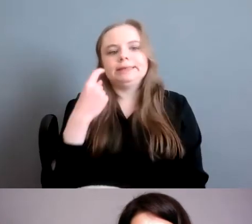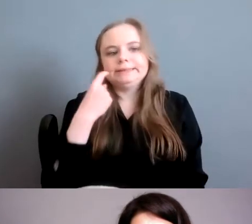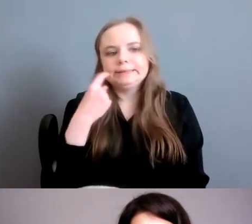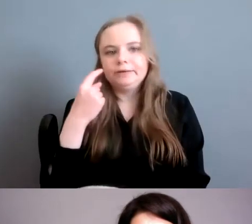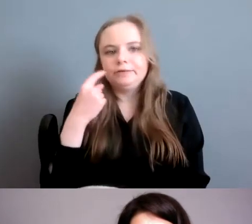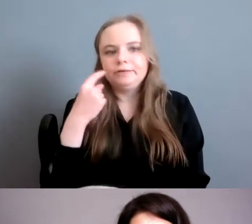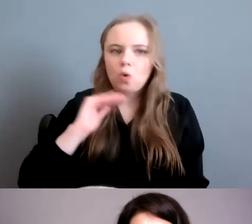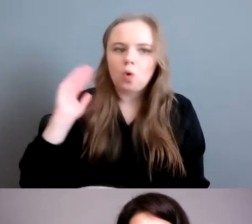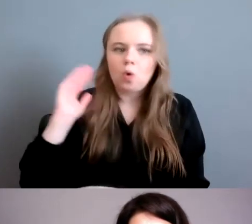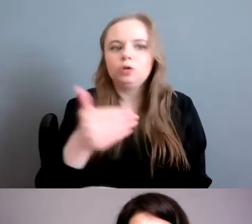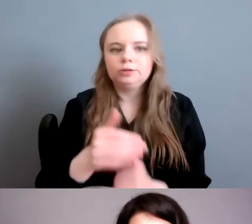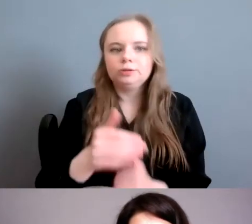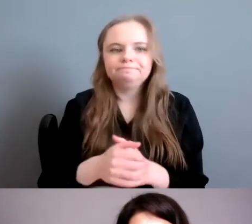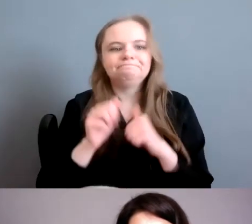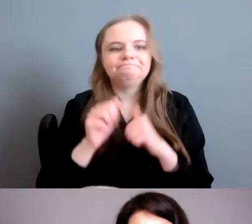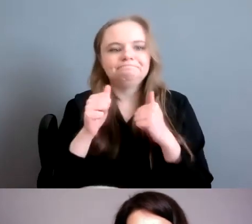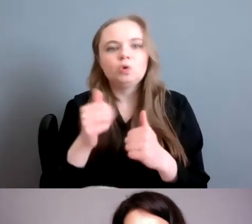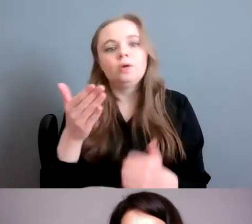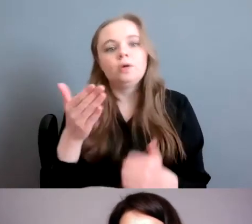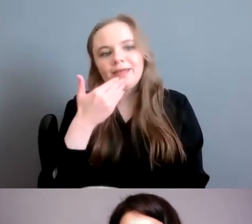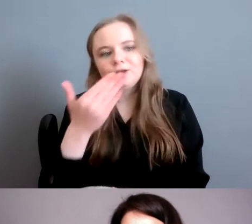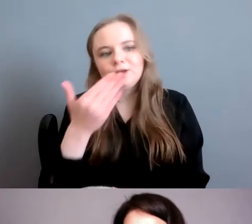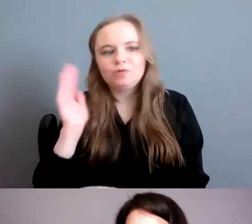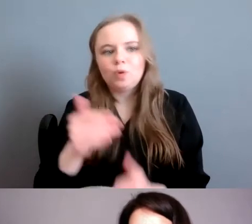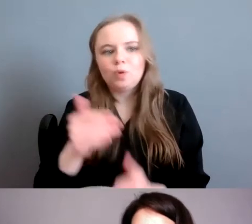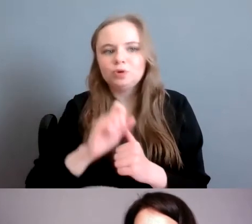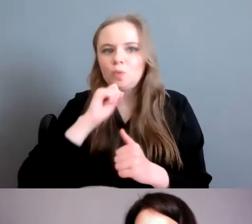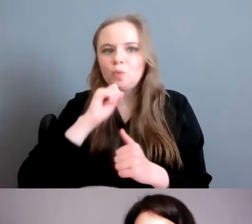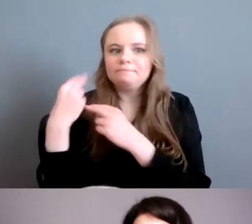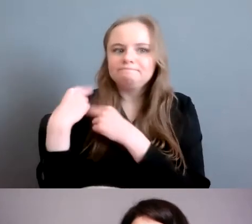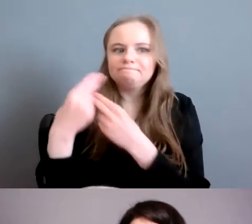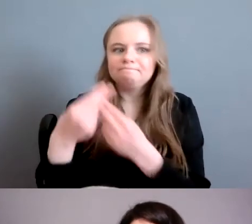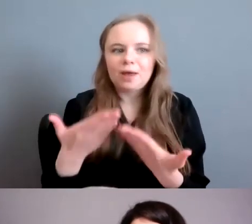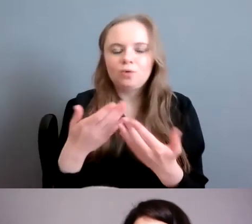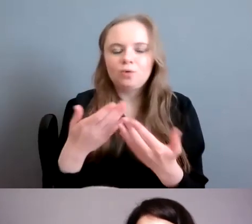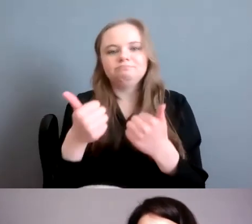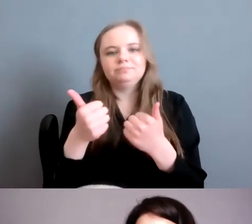to everyone as a whole. So thank you, everyone, and I will pass back over.